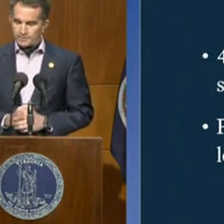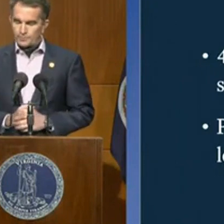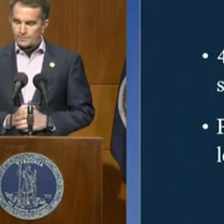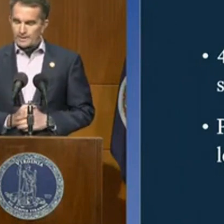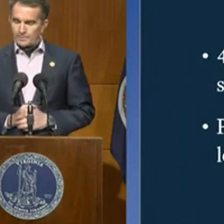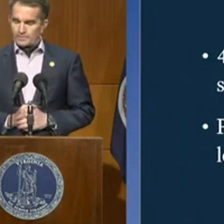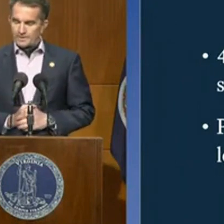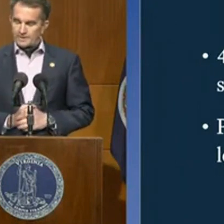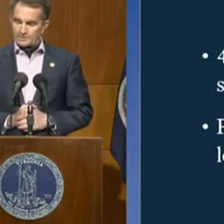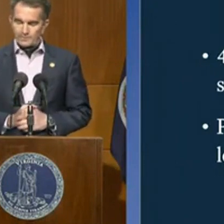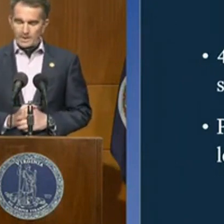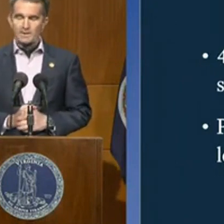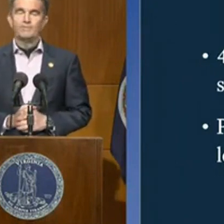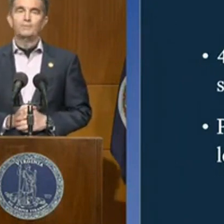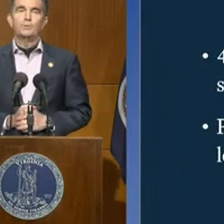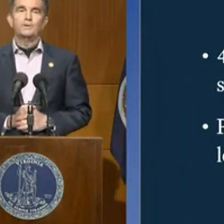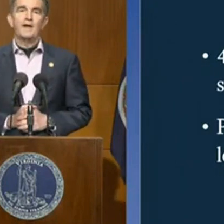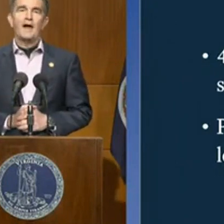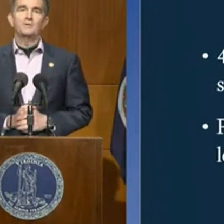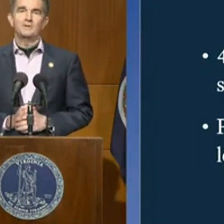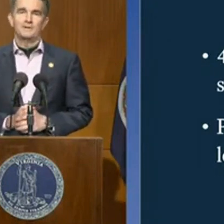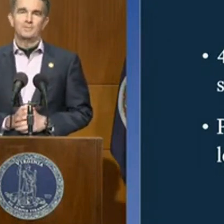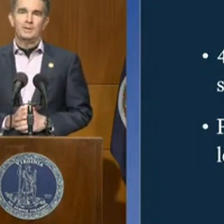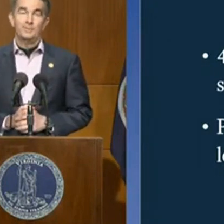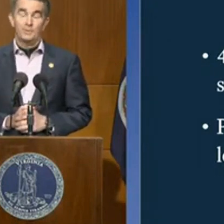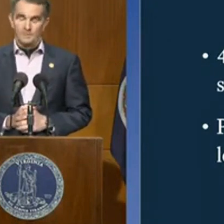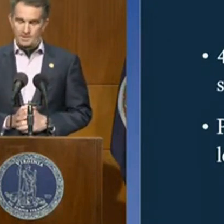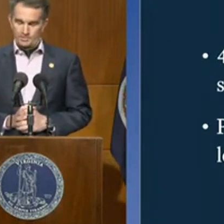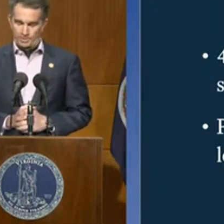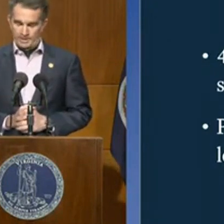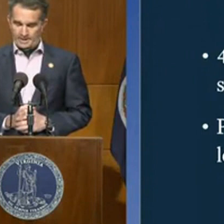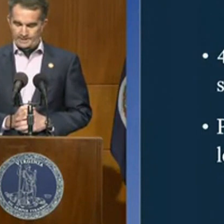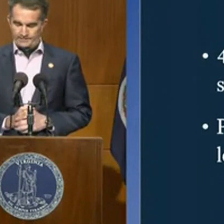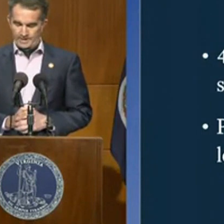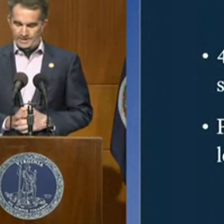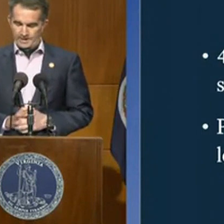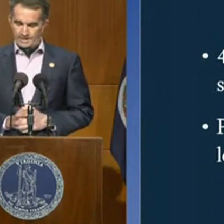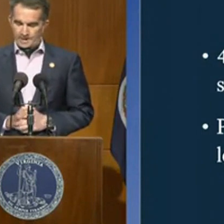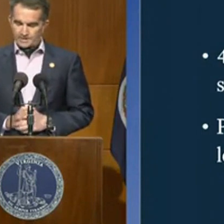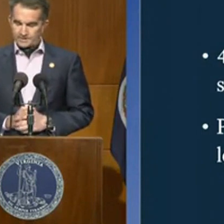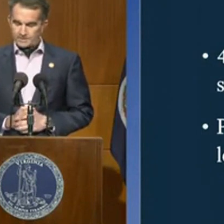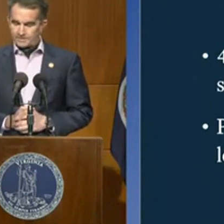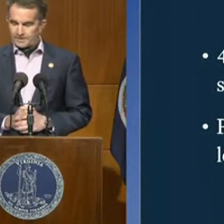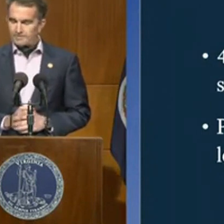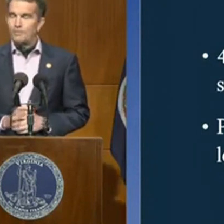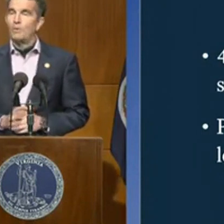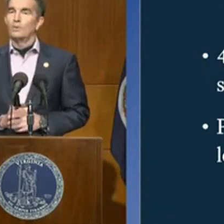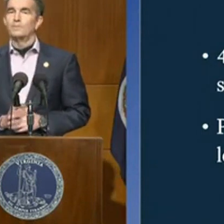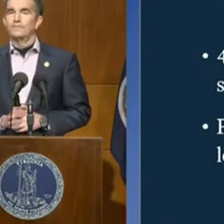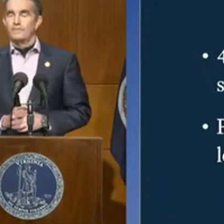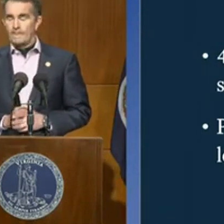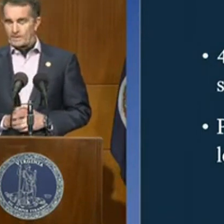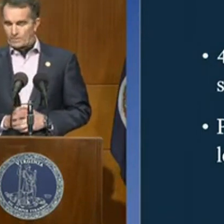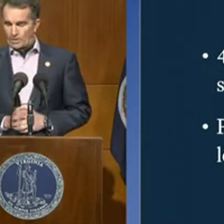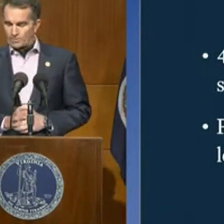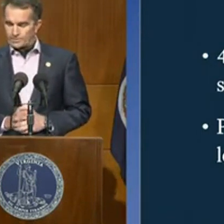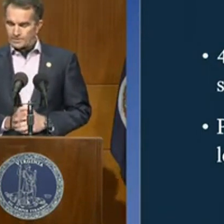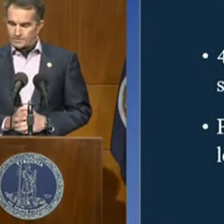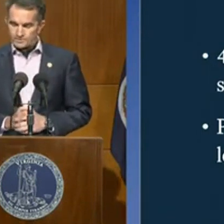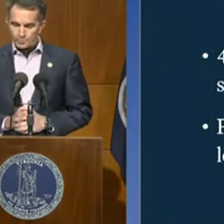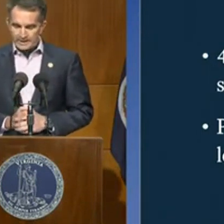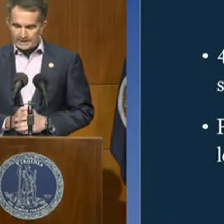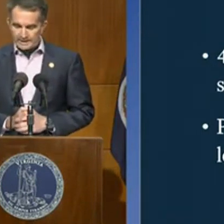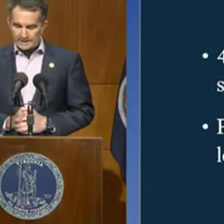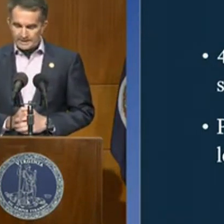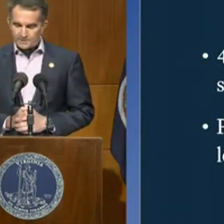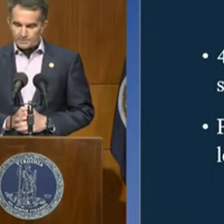days, we've been able to test around 4,000 people per day. That's a good step forward. Also,